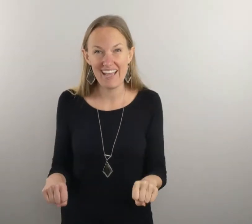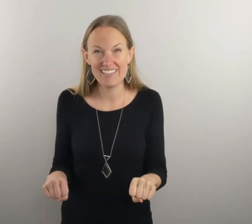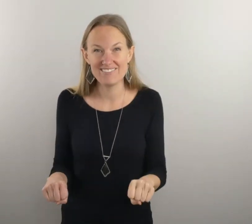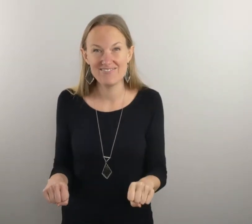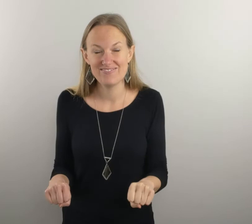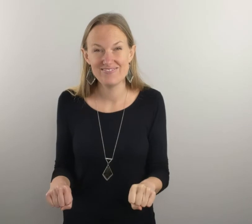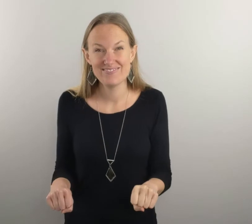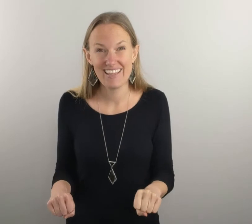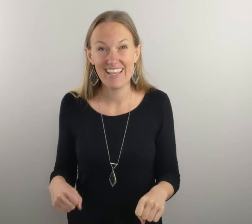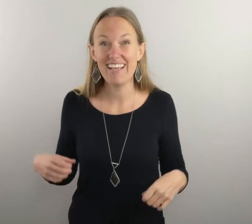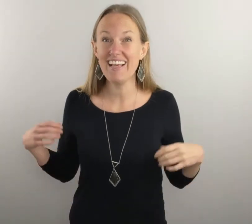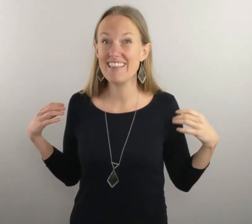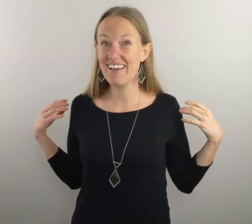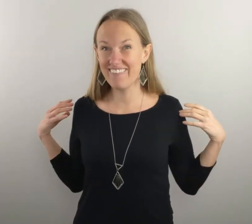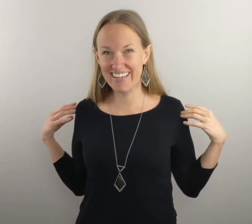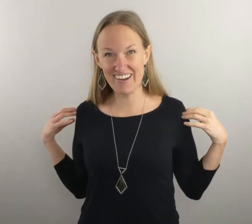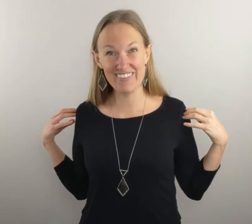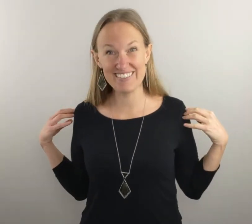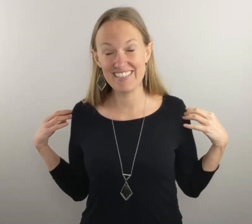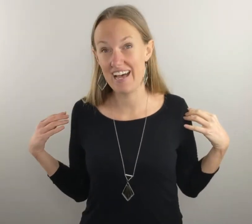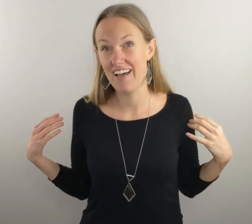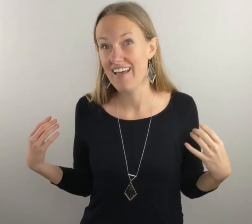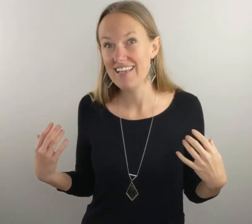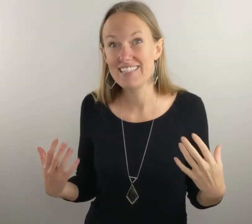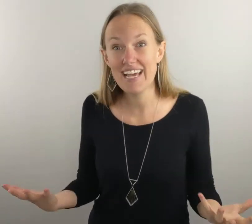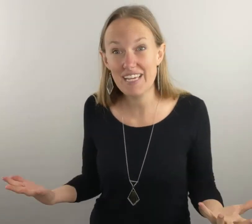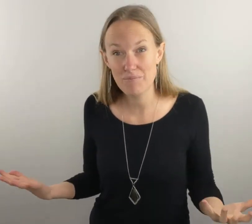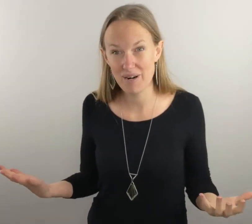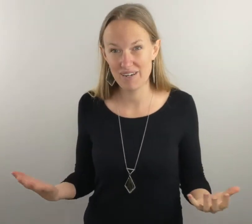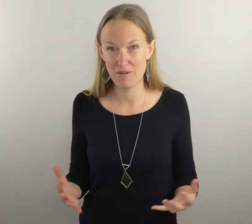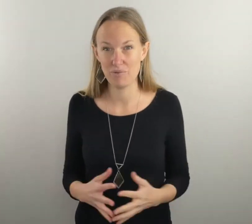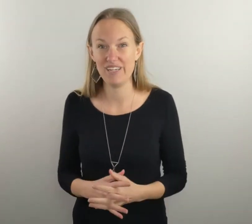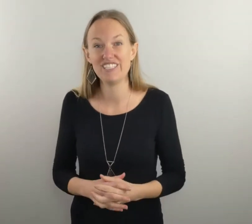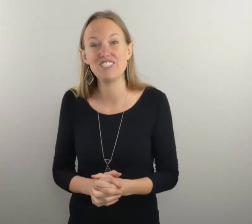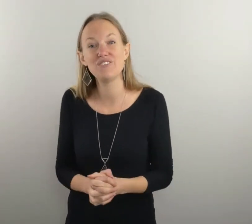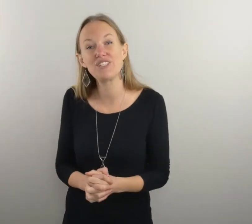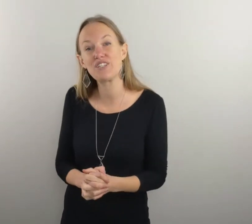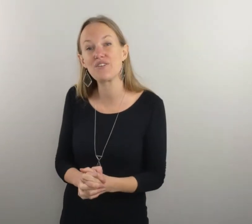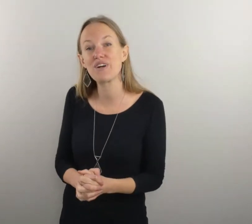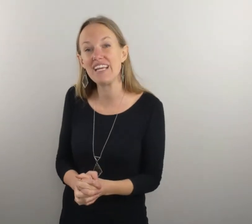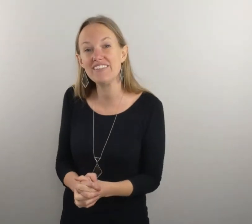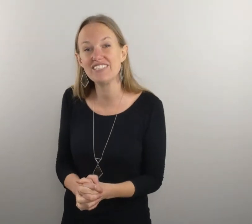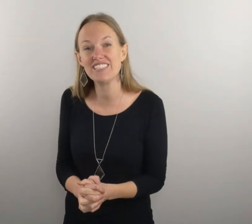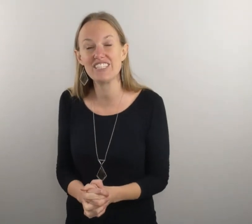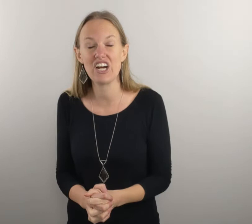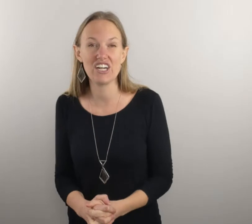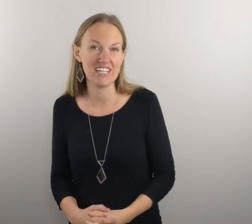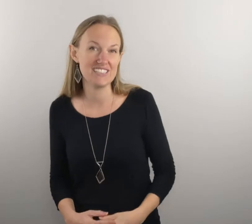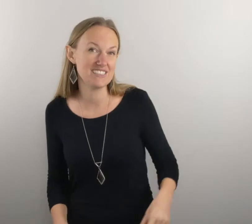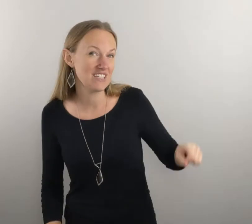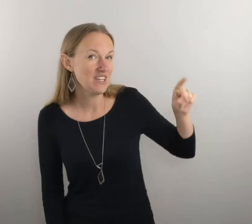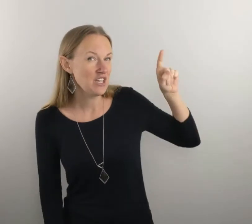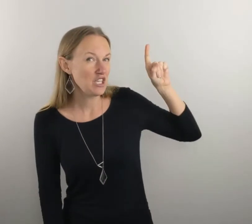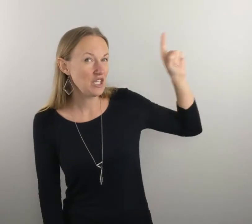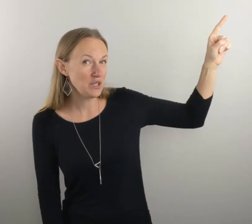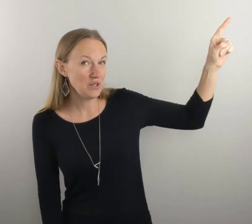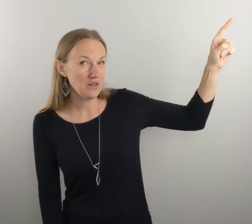can. Okay? And then we go to the second part of the bridge. You turn graves into gardens. You, and